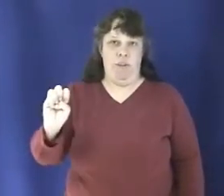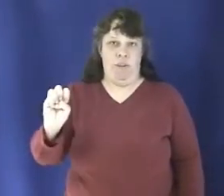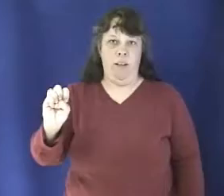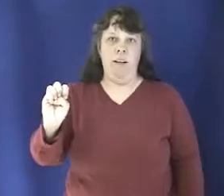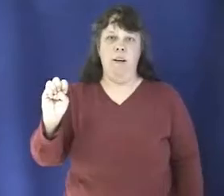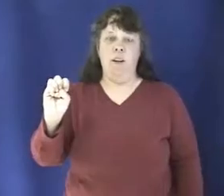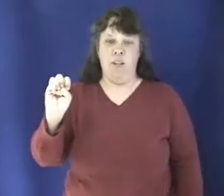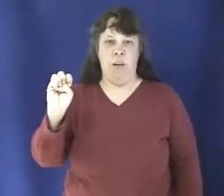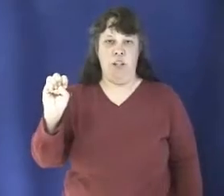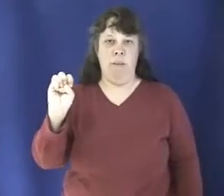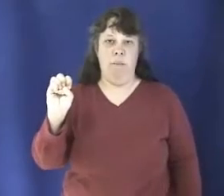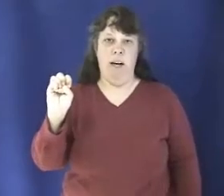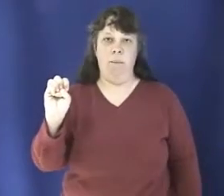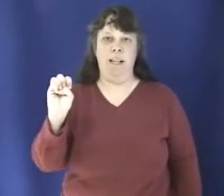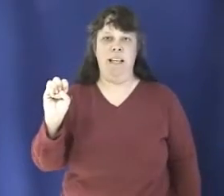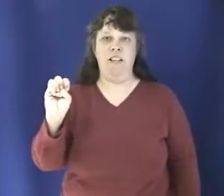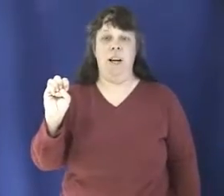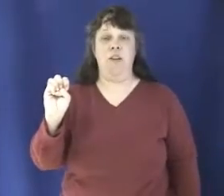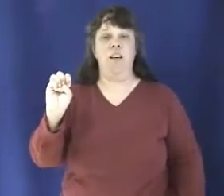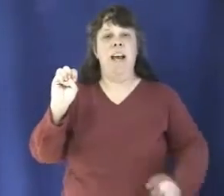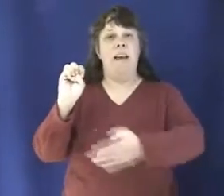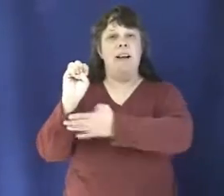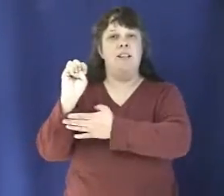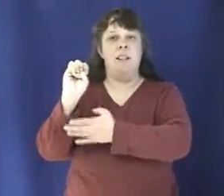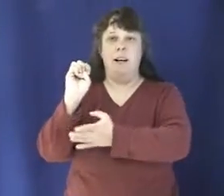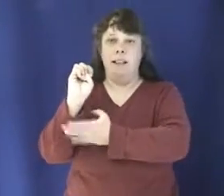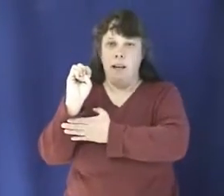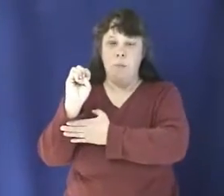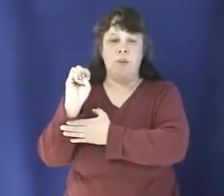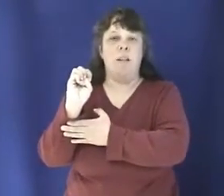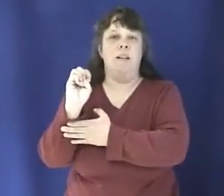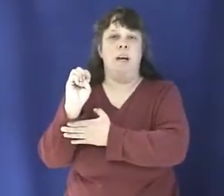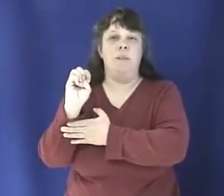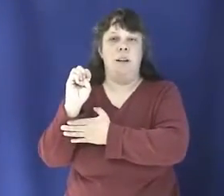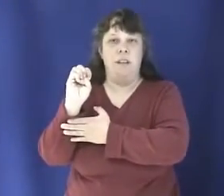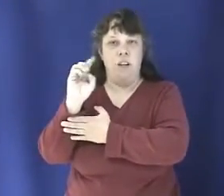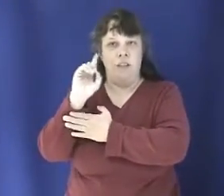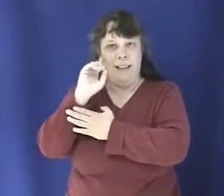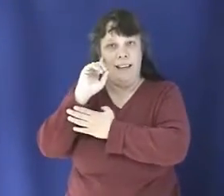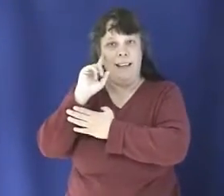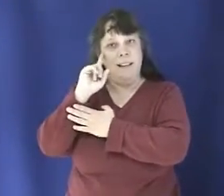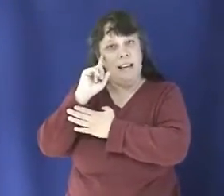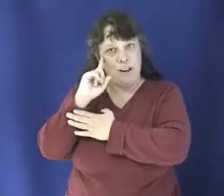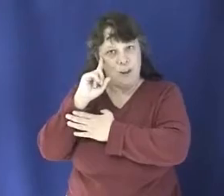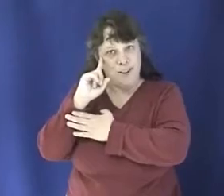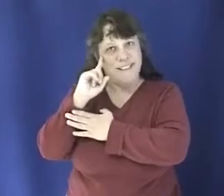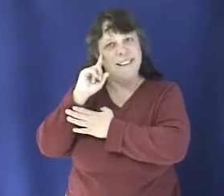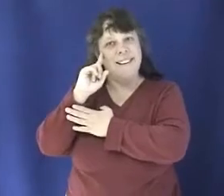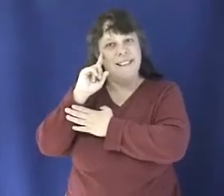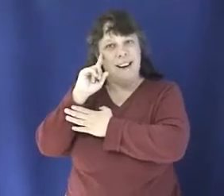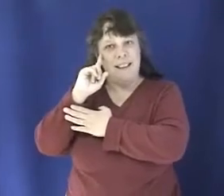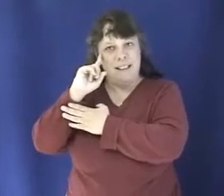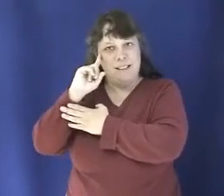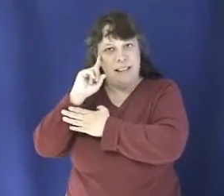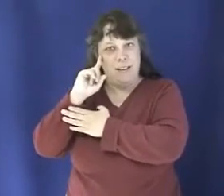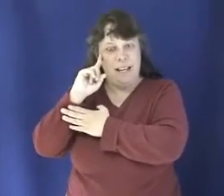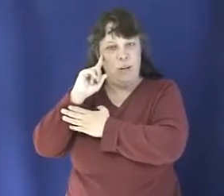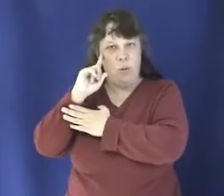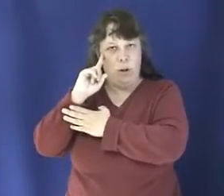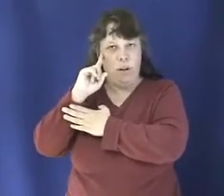bounce, especially beginning signers. And that's 90% of the time a sign that you're thinking in letters, not in sounding out the word.